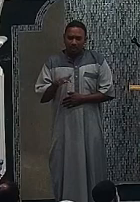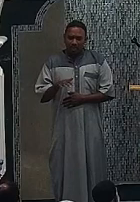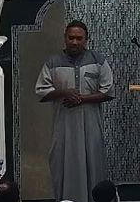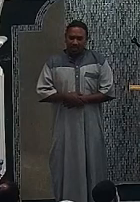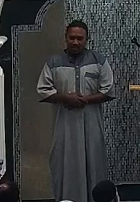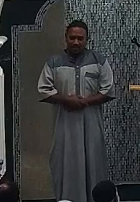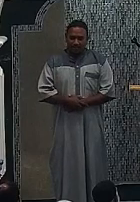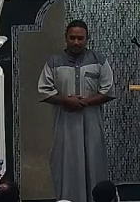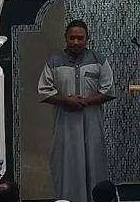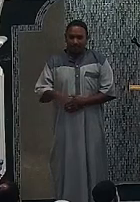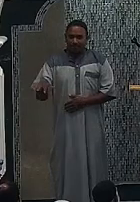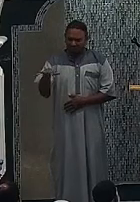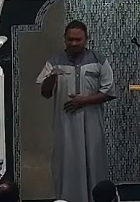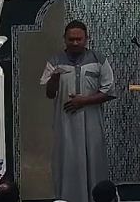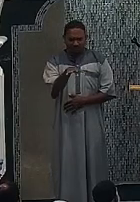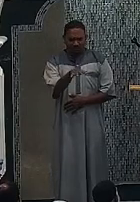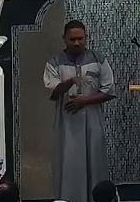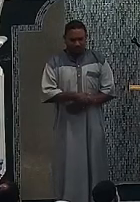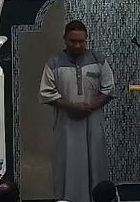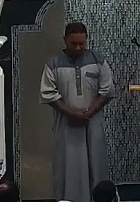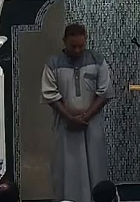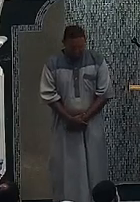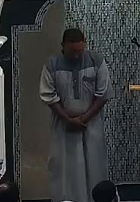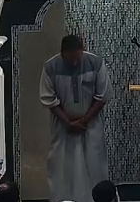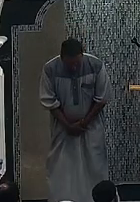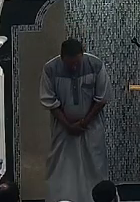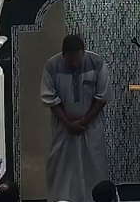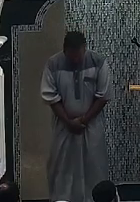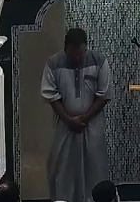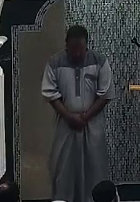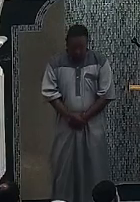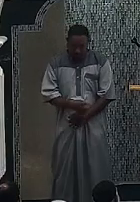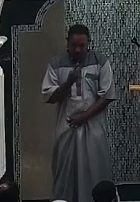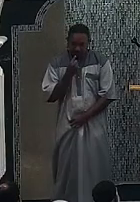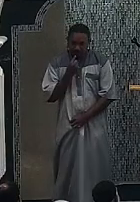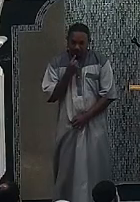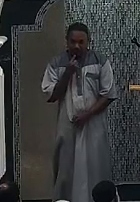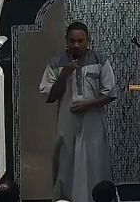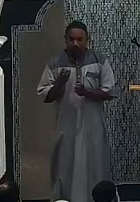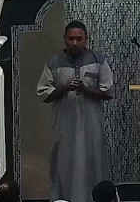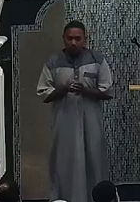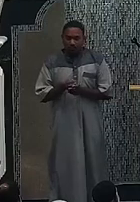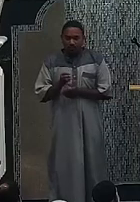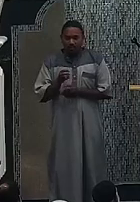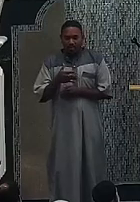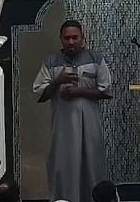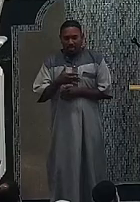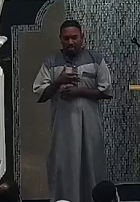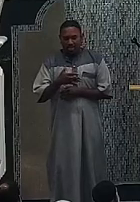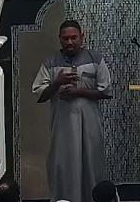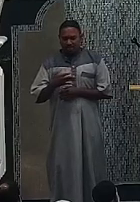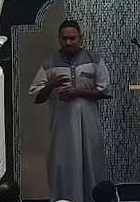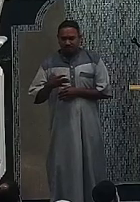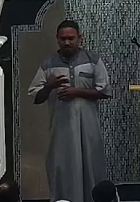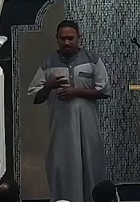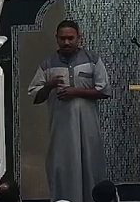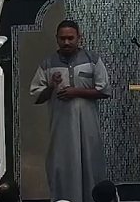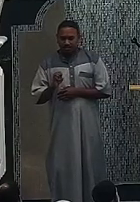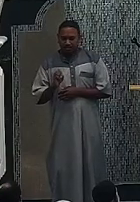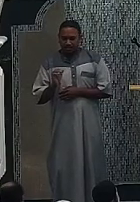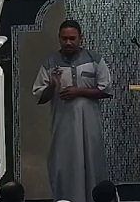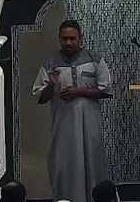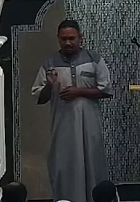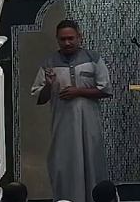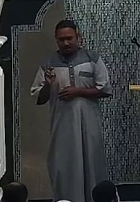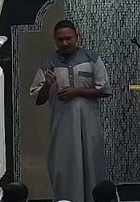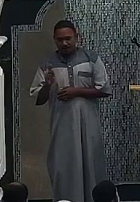And with every penny, with every effort that you put in, it will bring us closer to that goal. I mean,